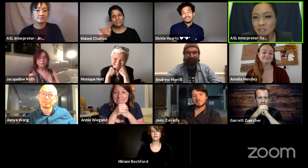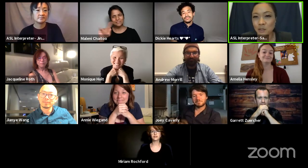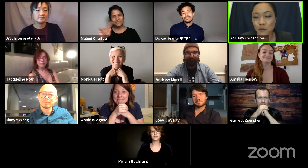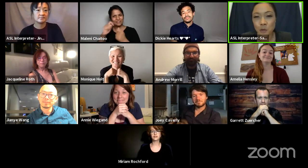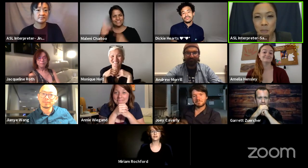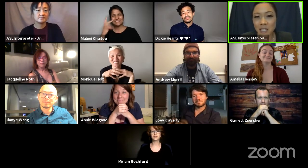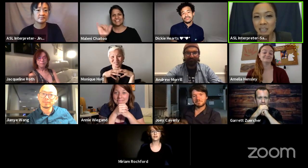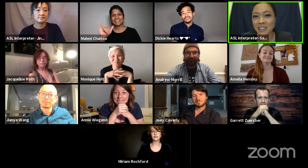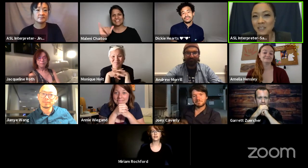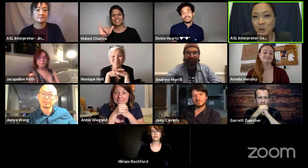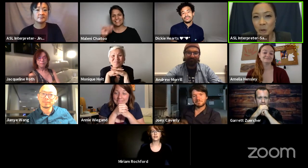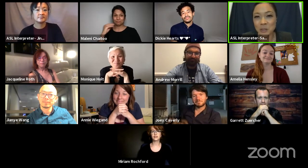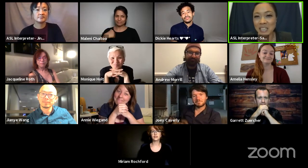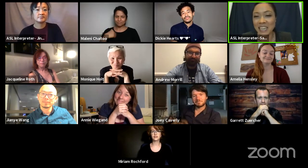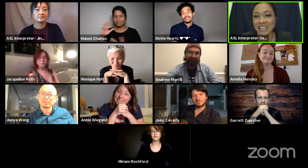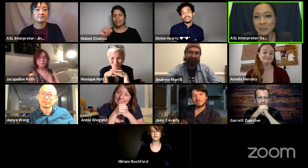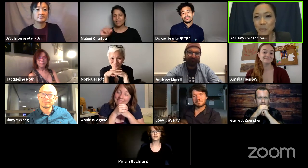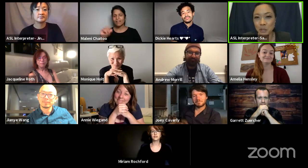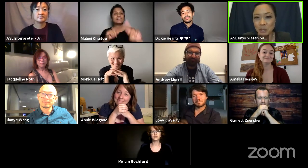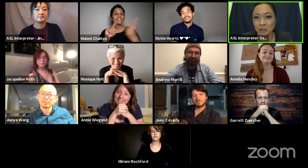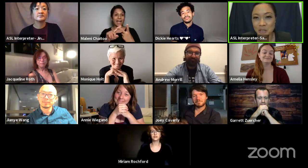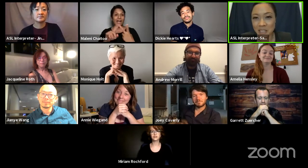know, filming and rehearsing and then putting it all together.